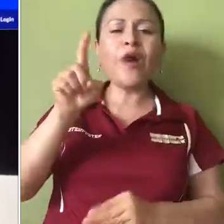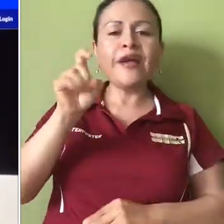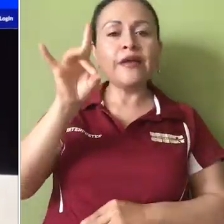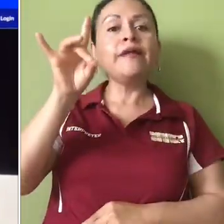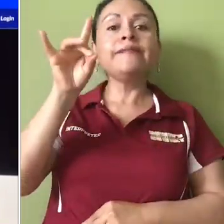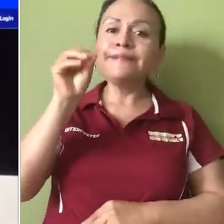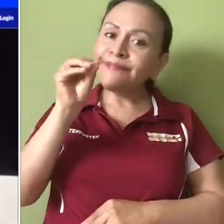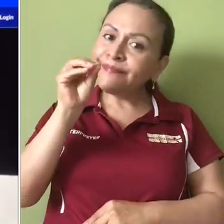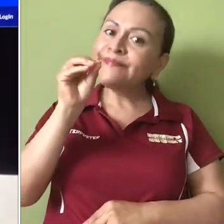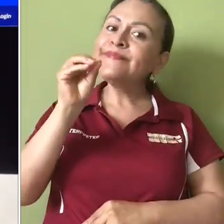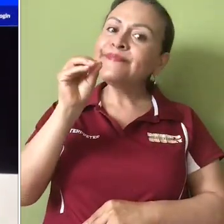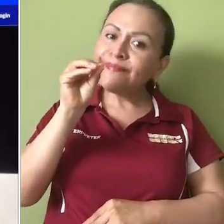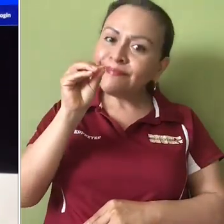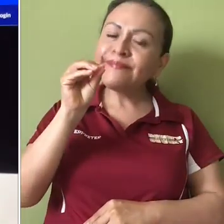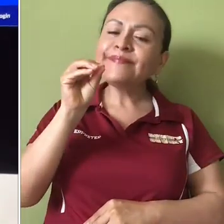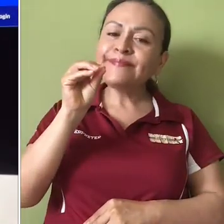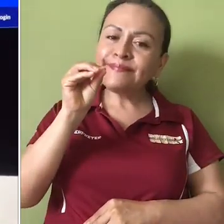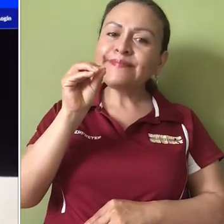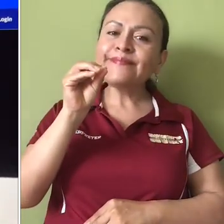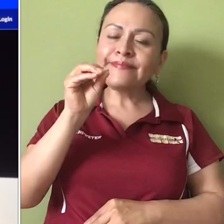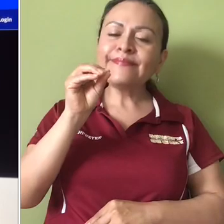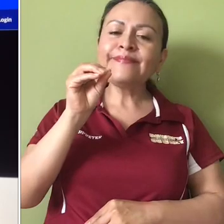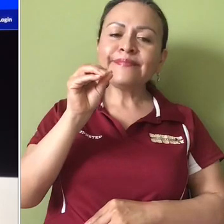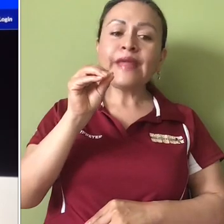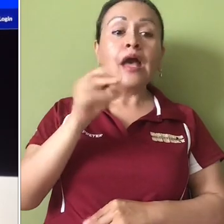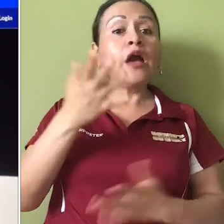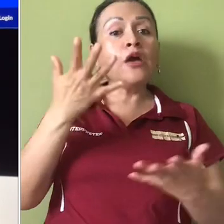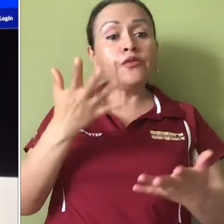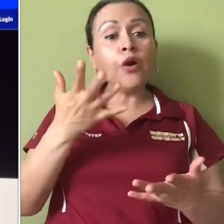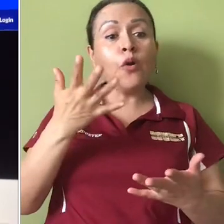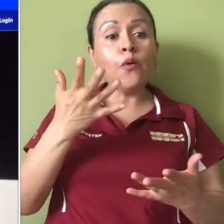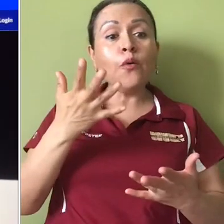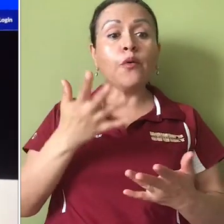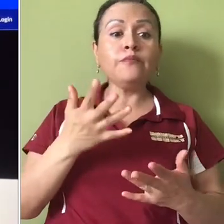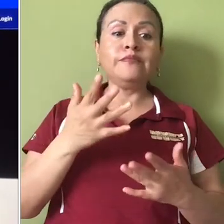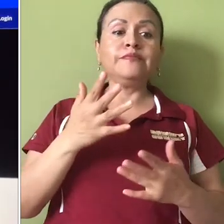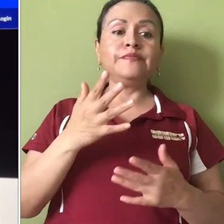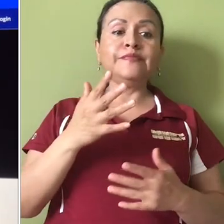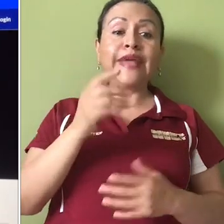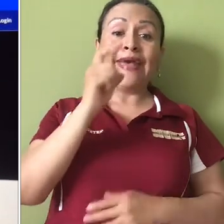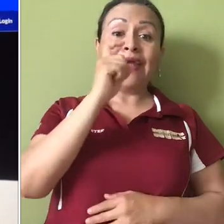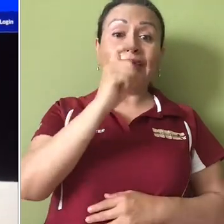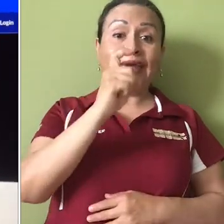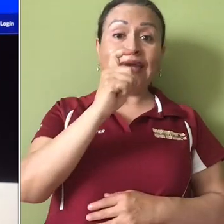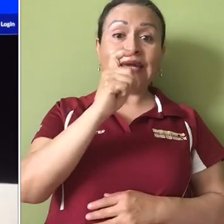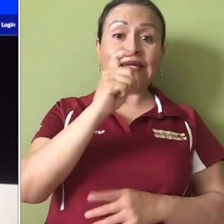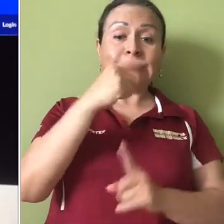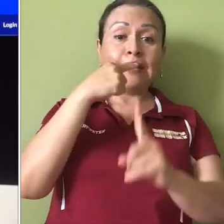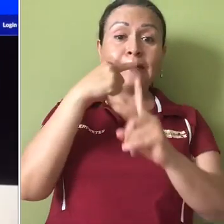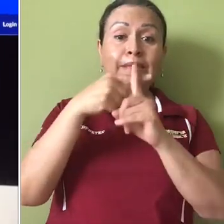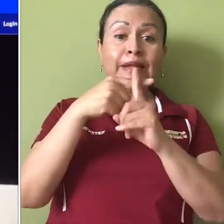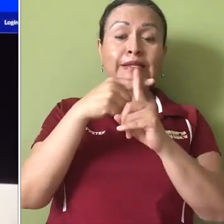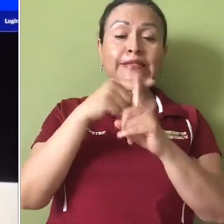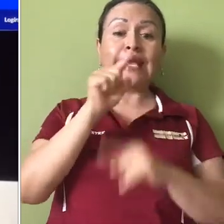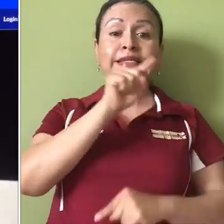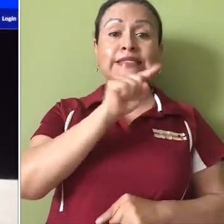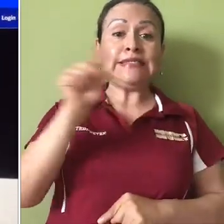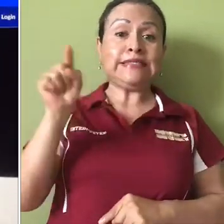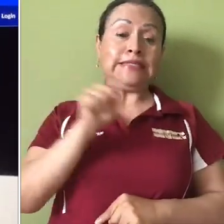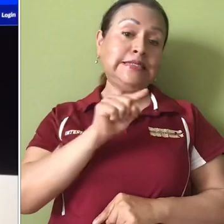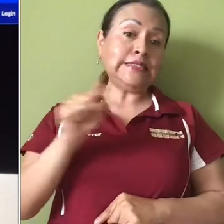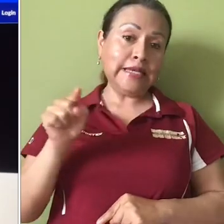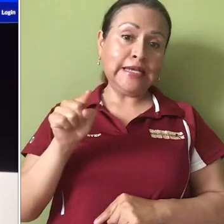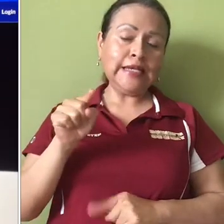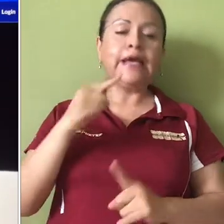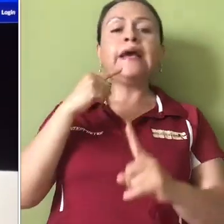are supplementary. So the measure of the white angle, x plus z,